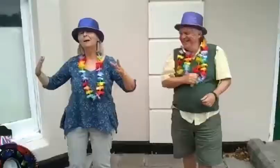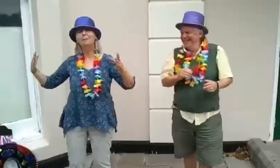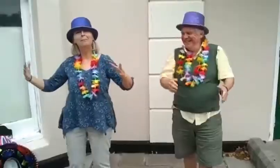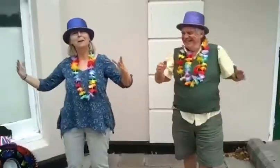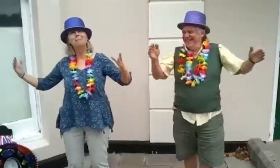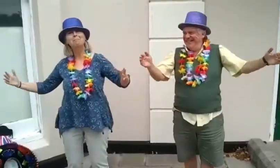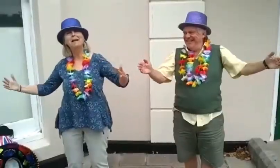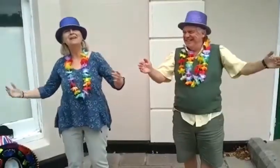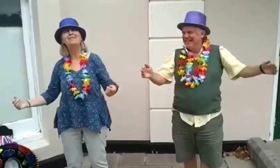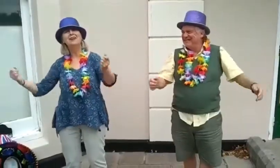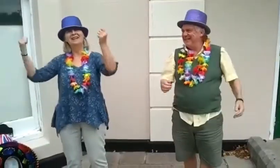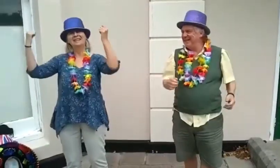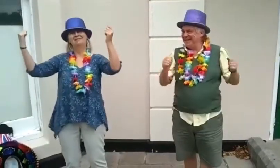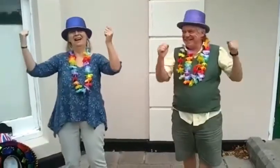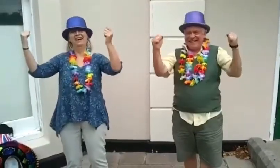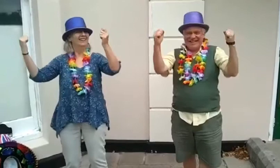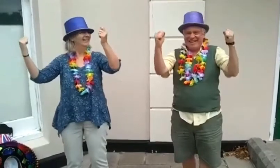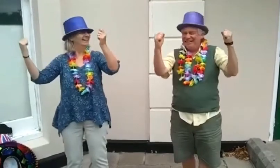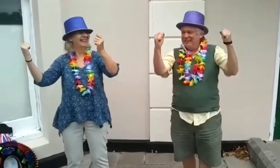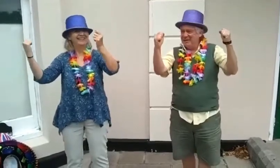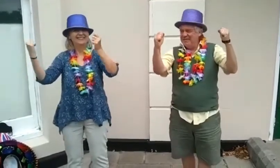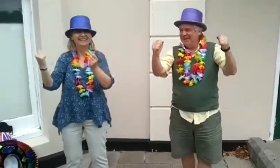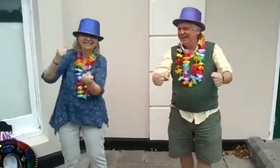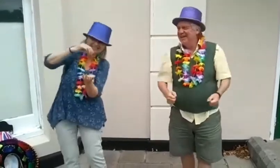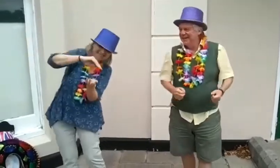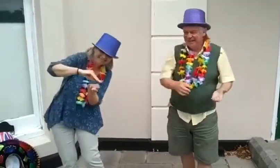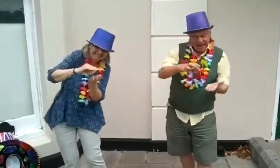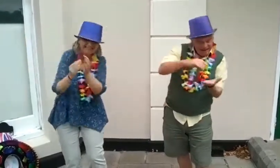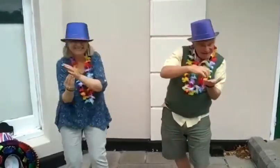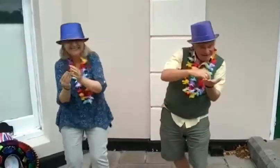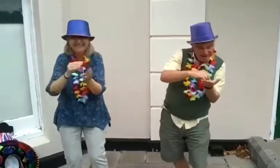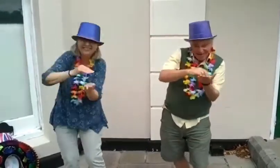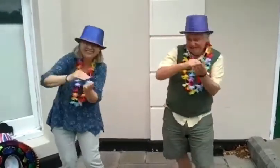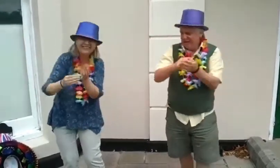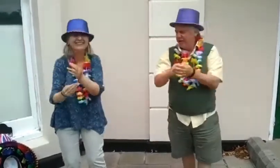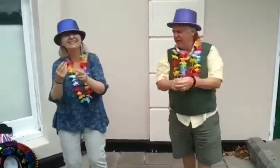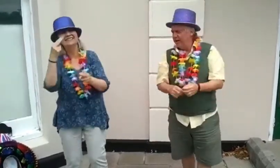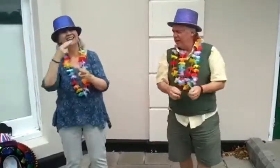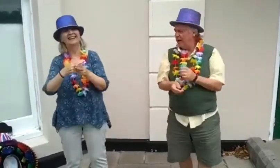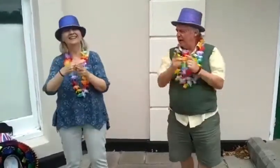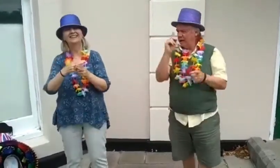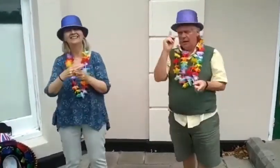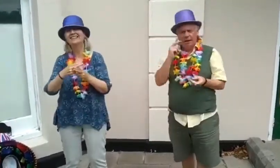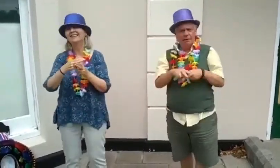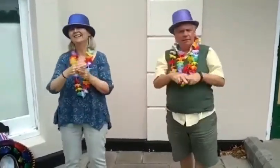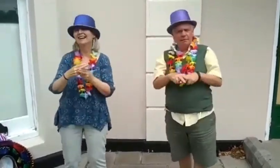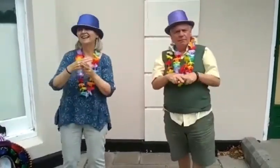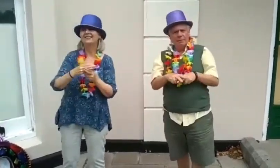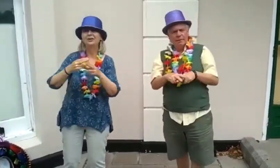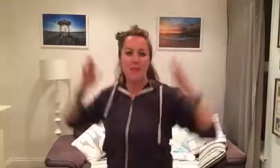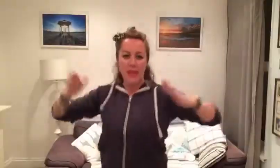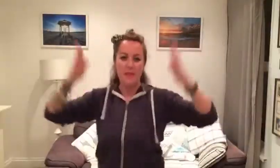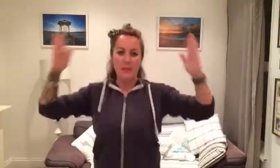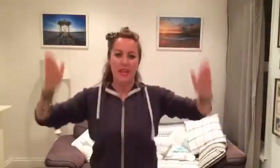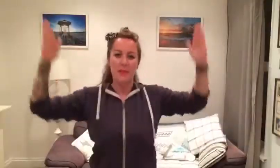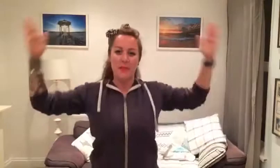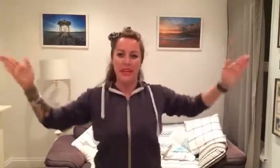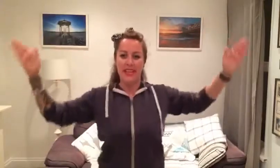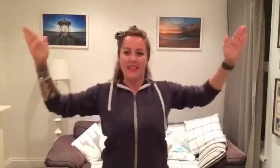-ha-ha-ha-ha-ha-ha-ha-ha